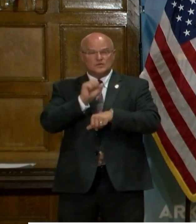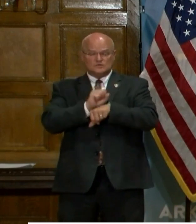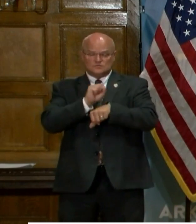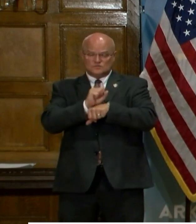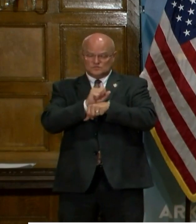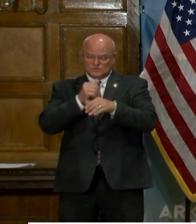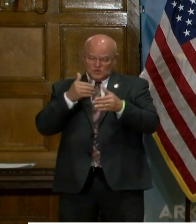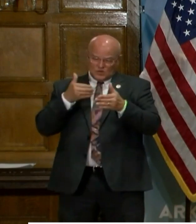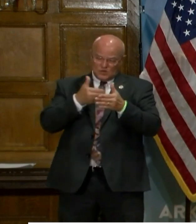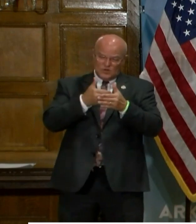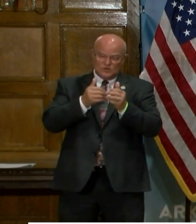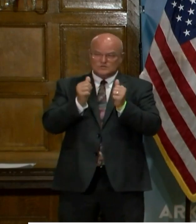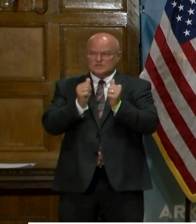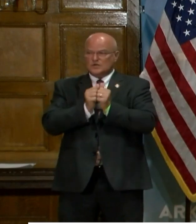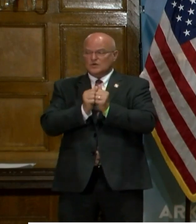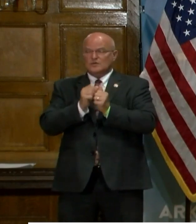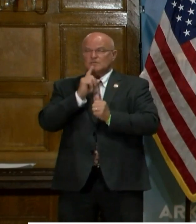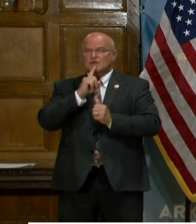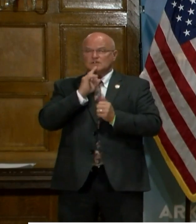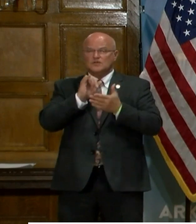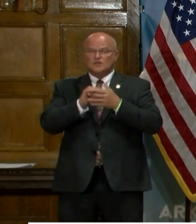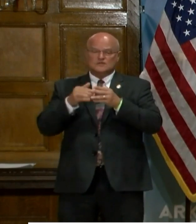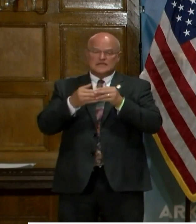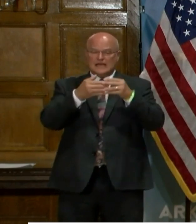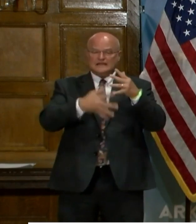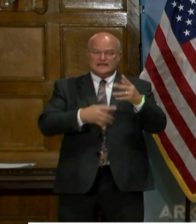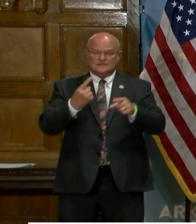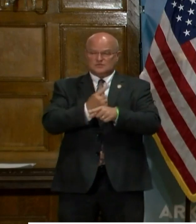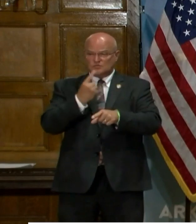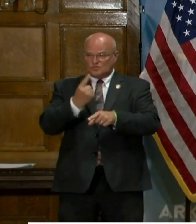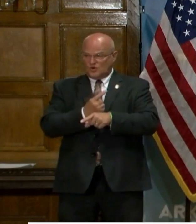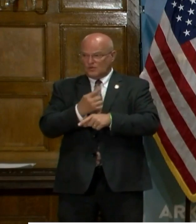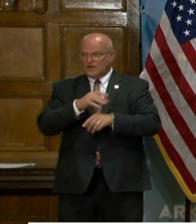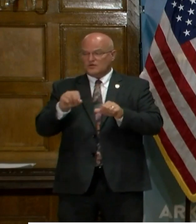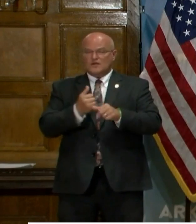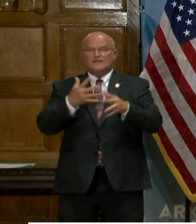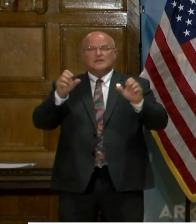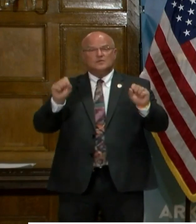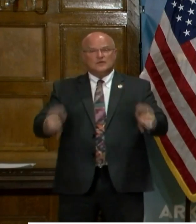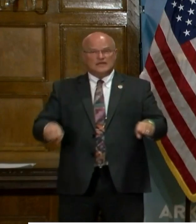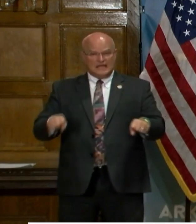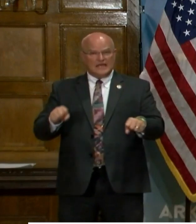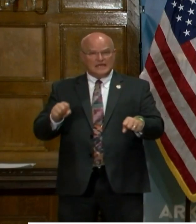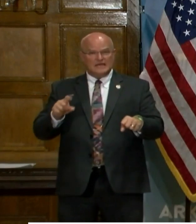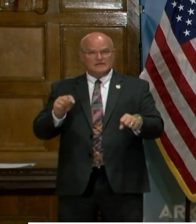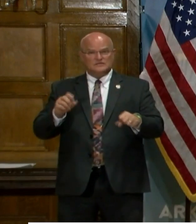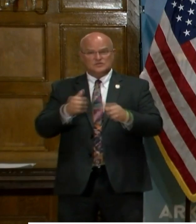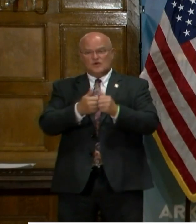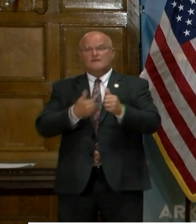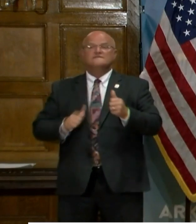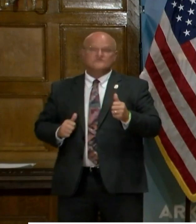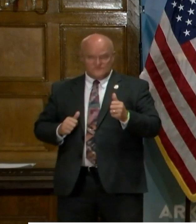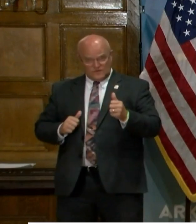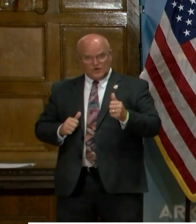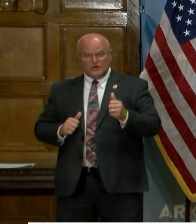very closely with making sure those guidelines are appropriate and do everything that we can to